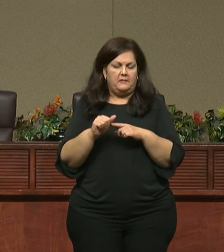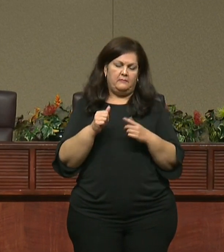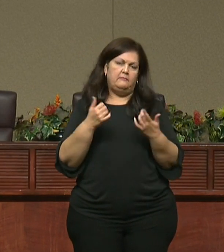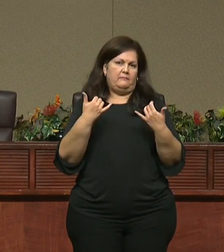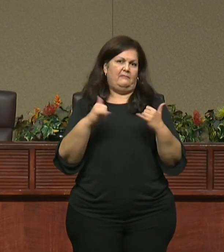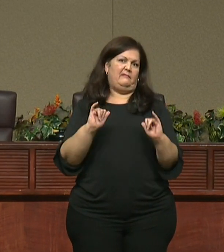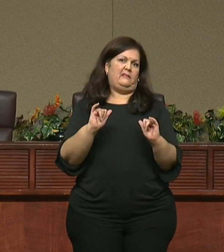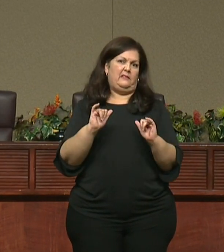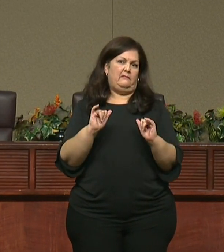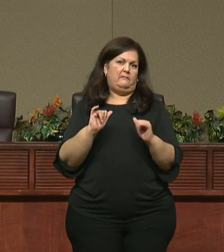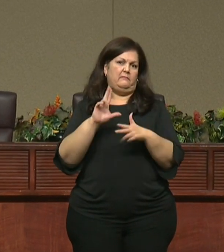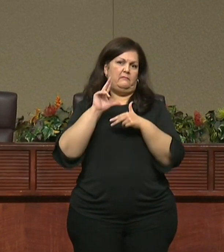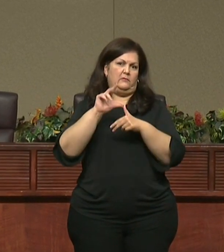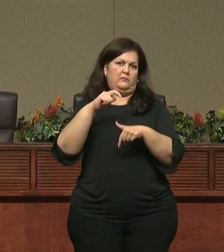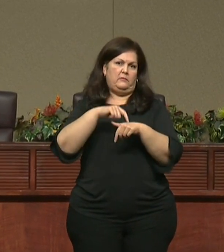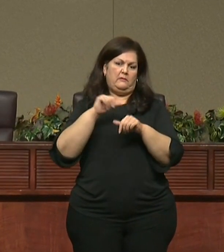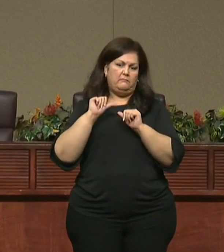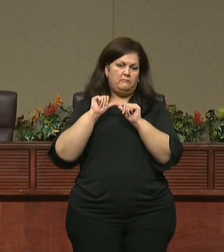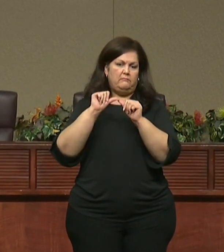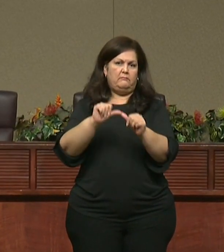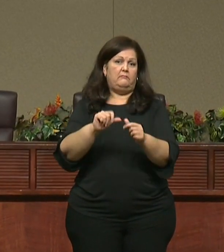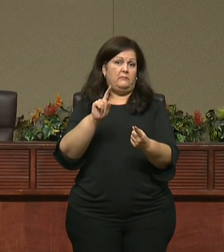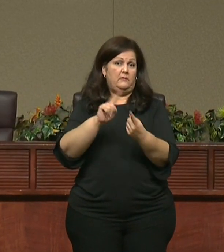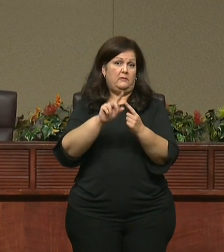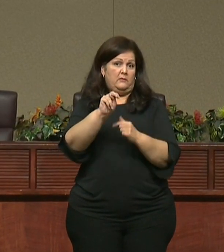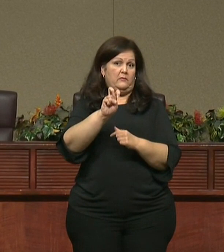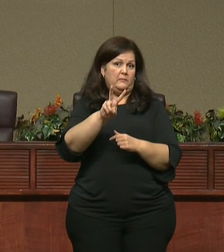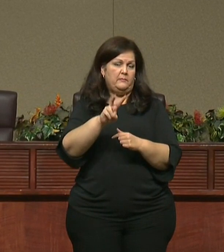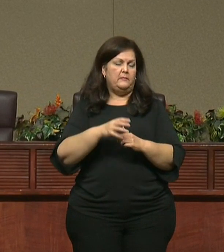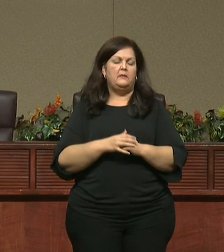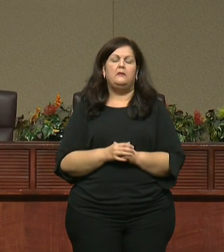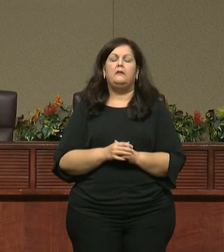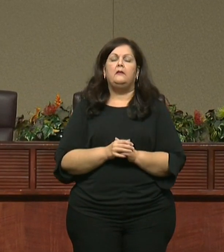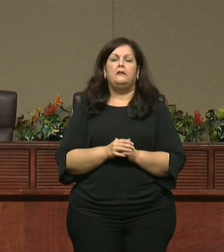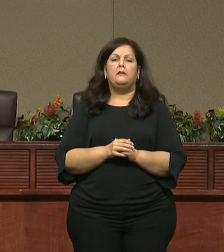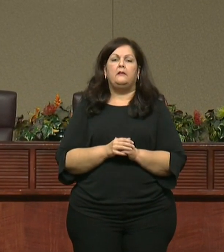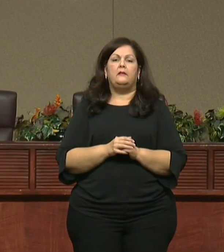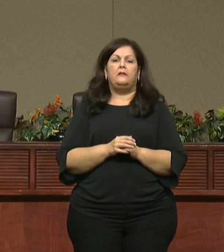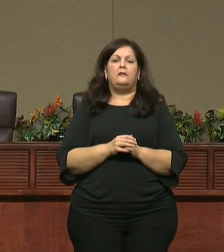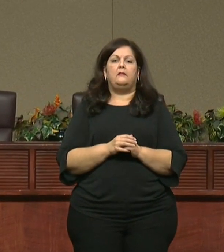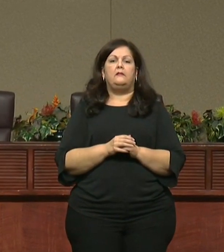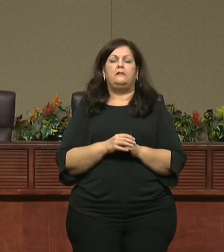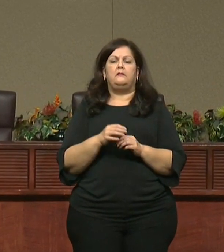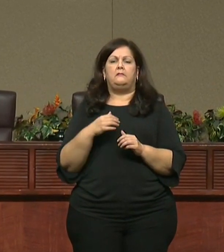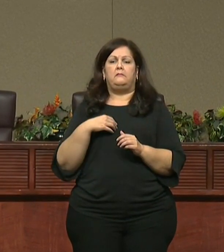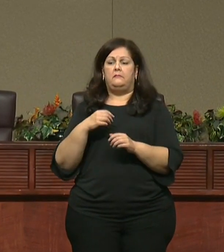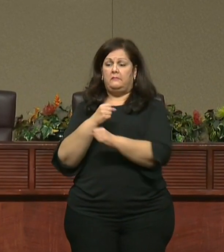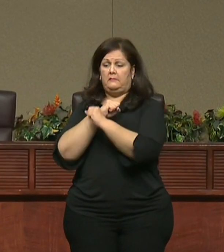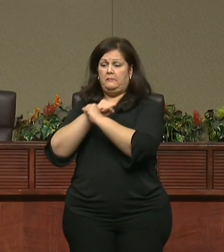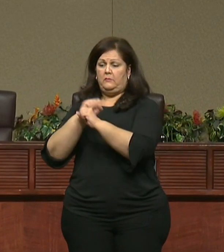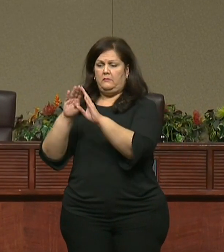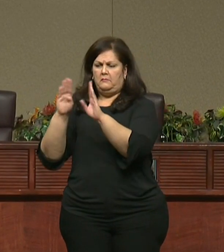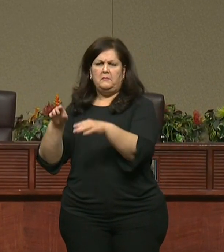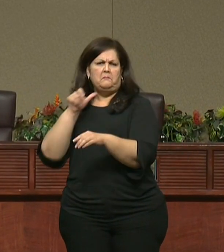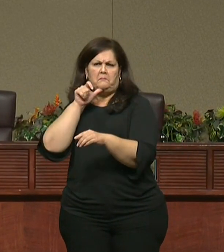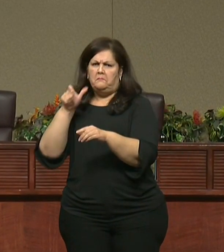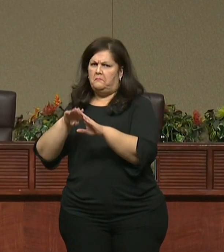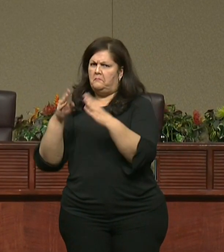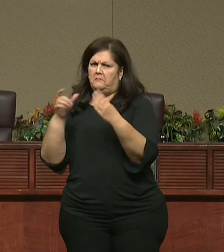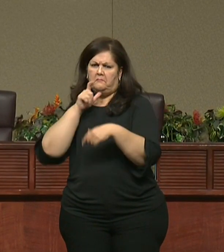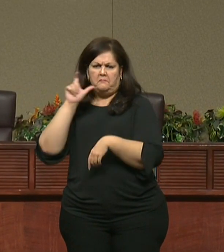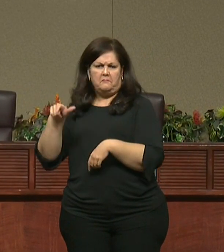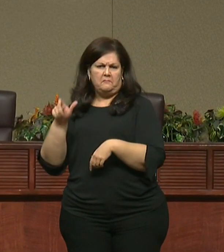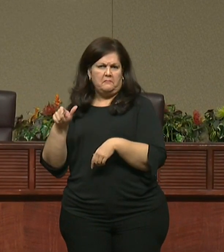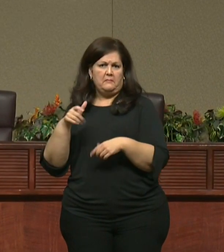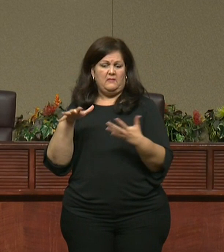through our hurricane season. We opened no shelters, and there was no damage here within